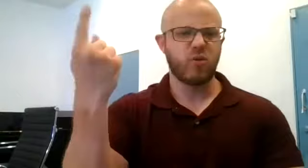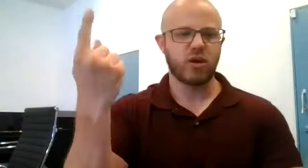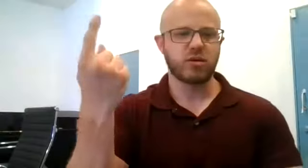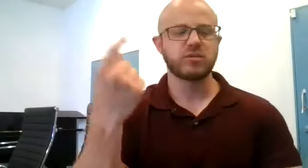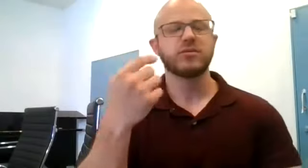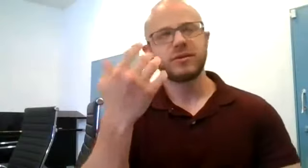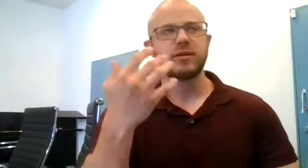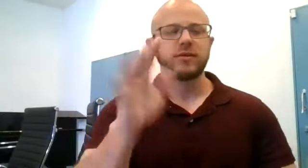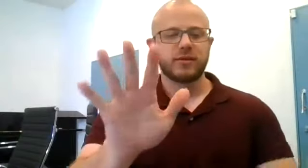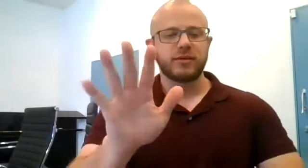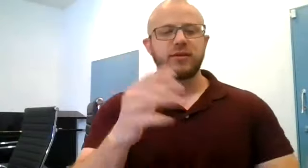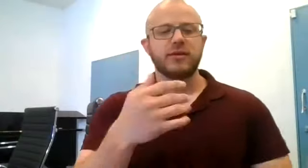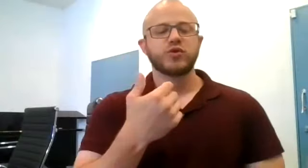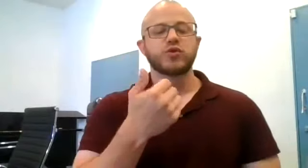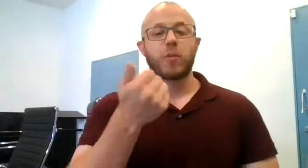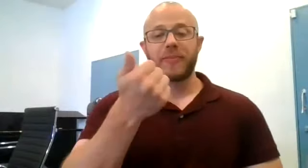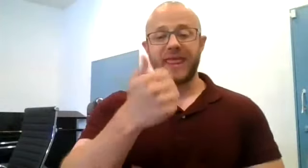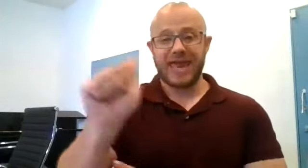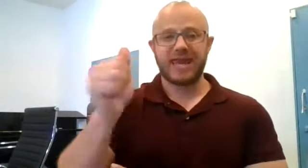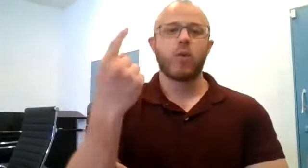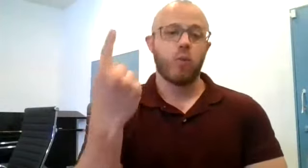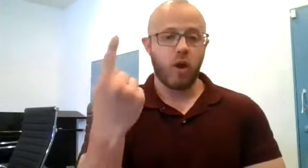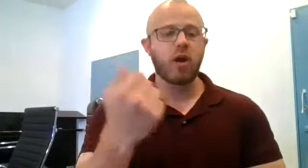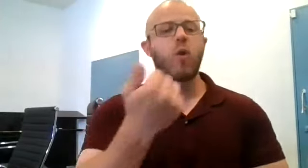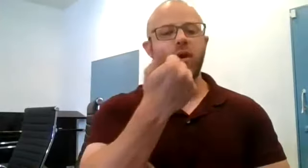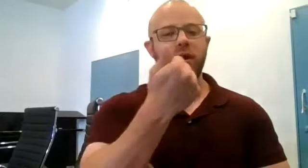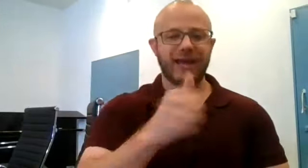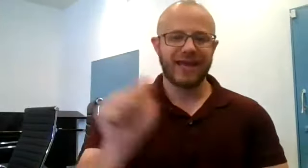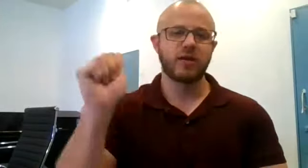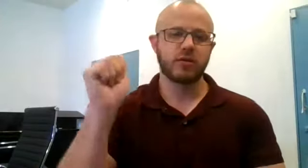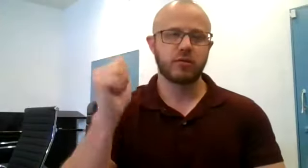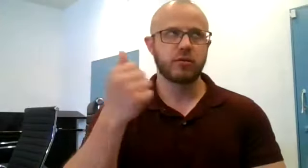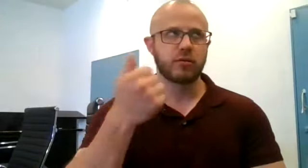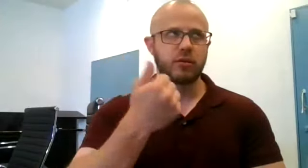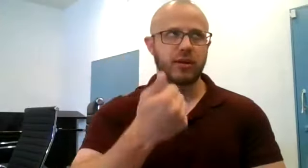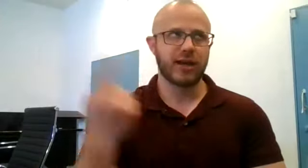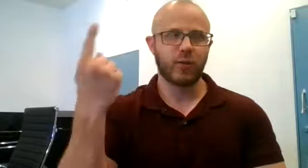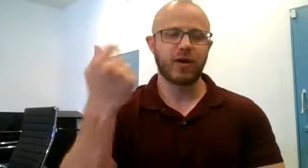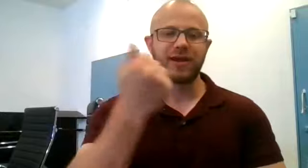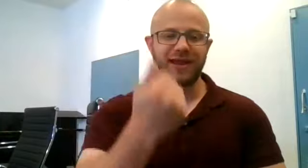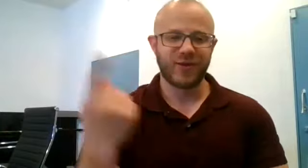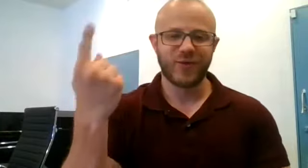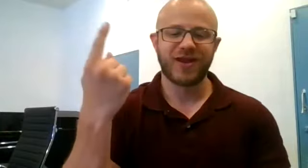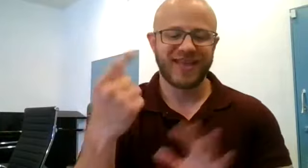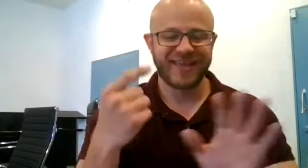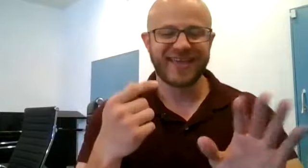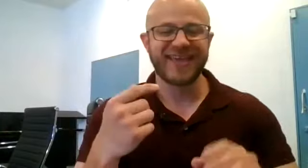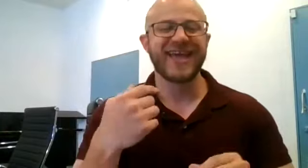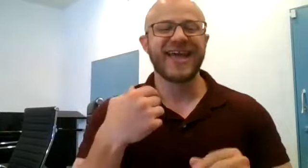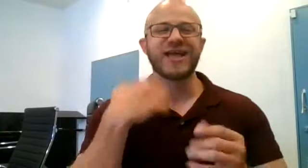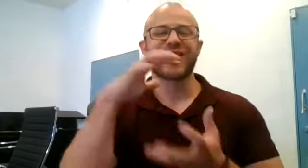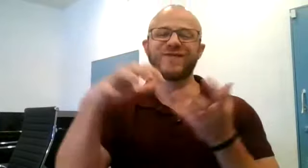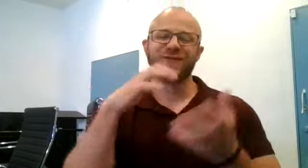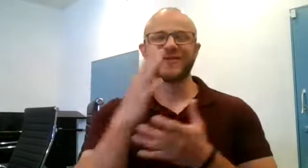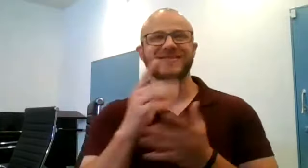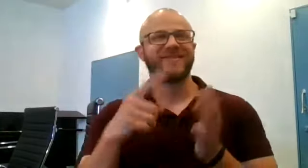anyone. Okay, so anyone or anyone, either way.